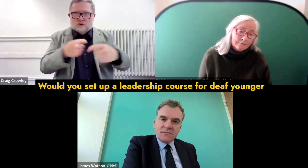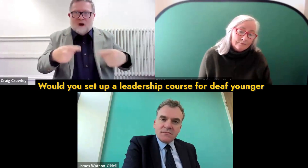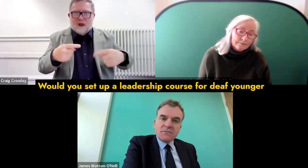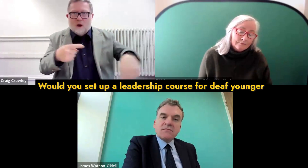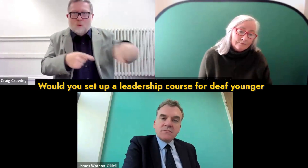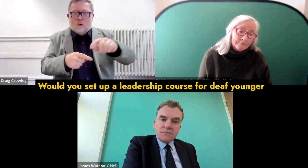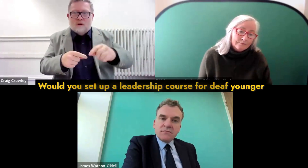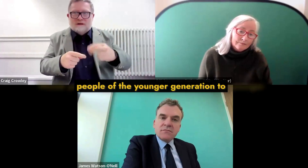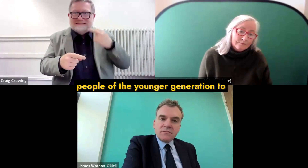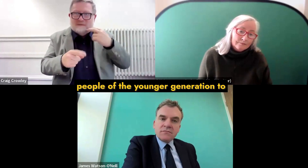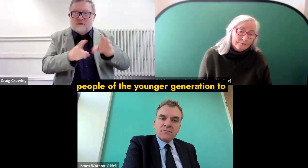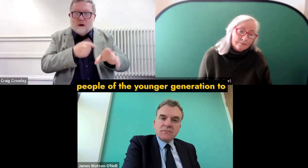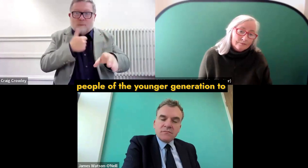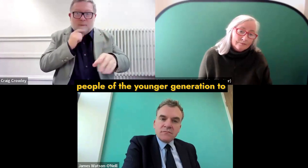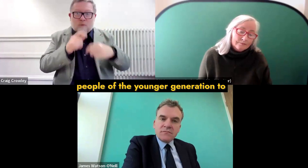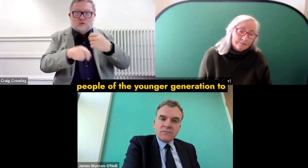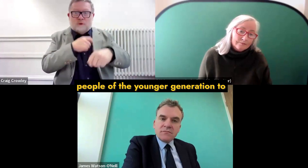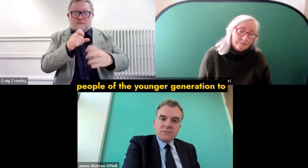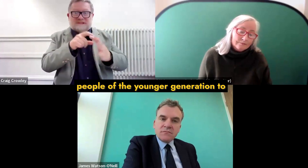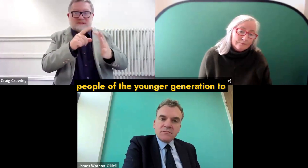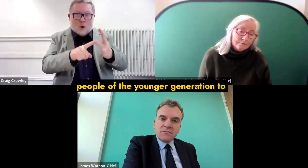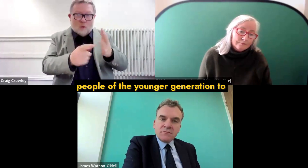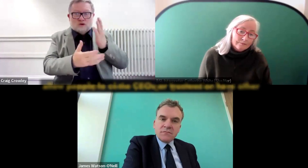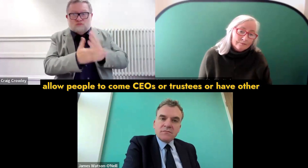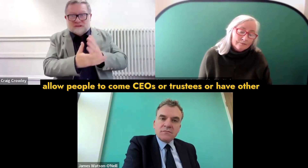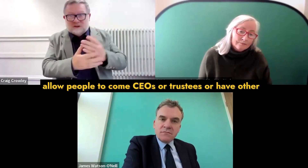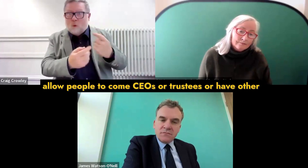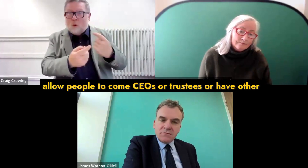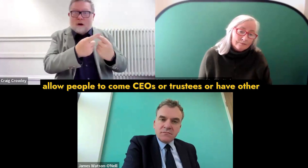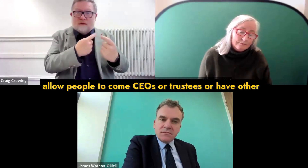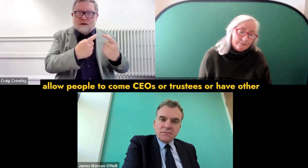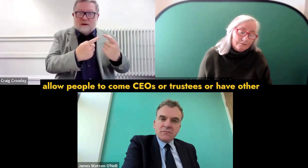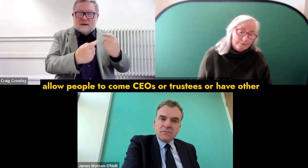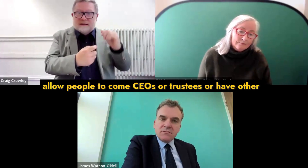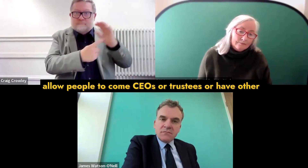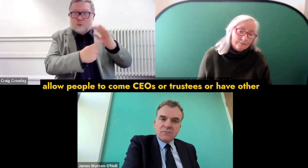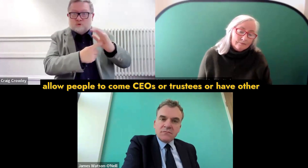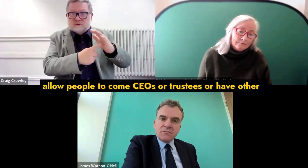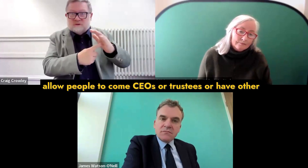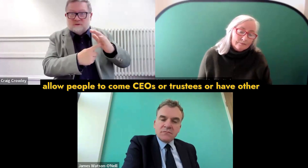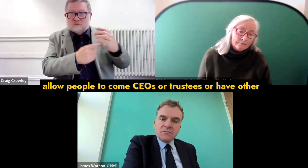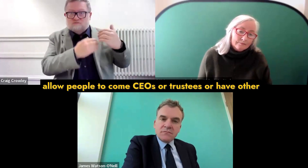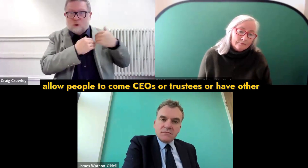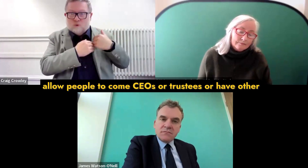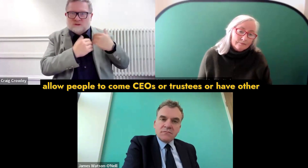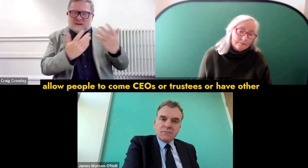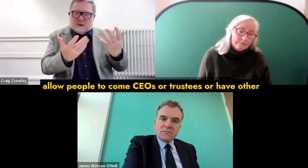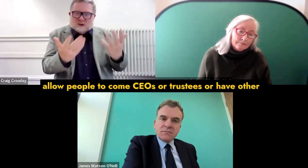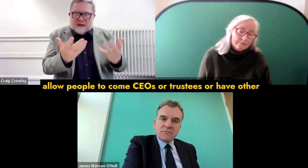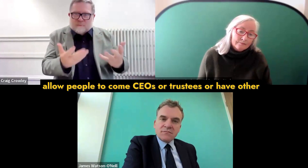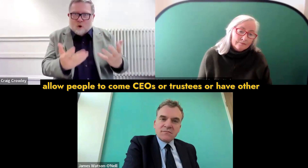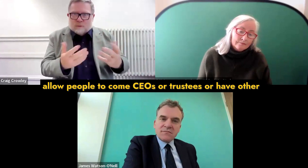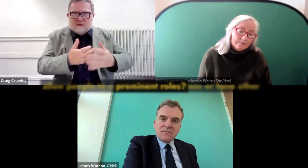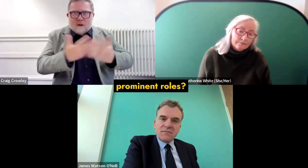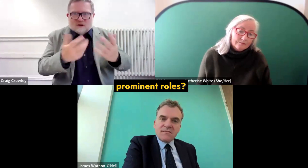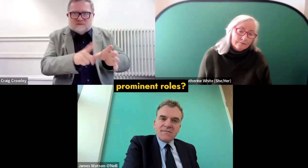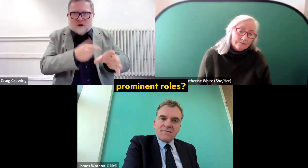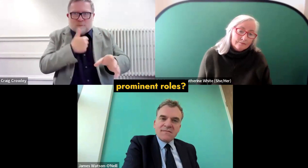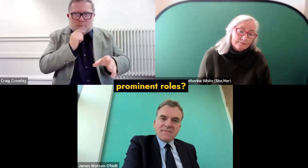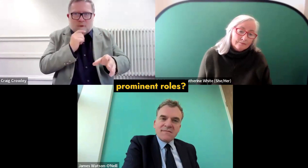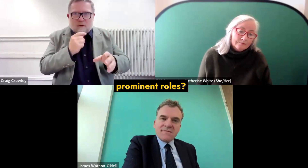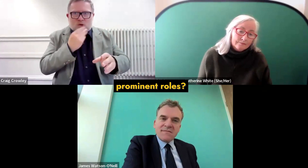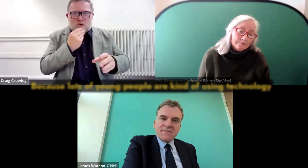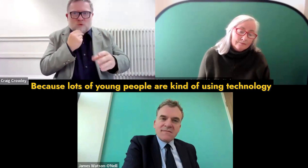for deaf younger people of the younger generation to allow people to become CEOs or trustees or have other